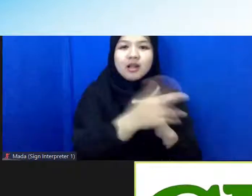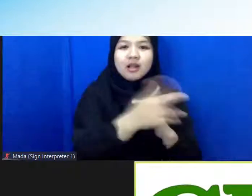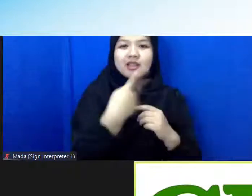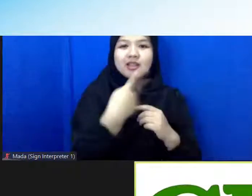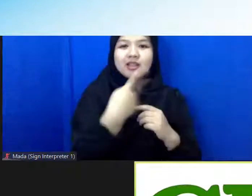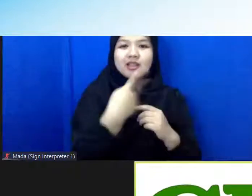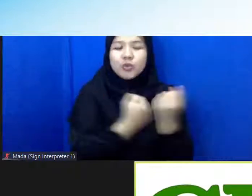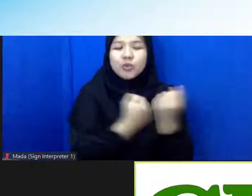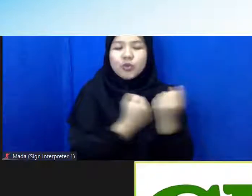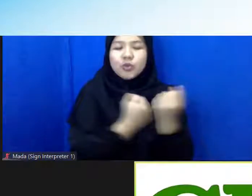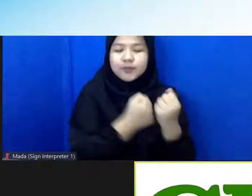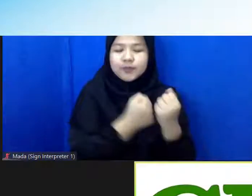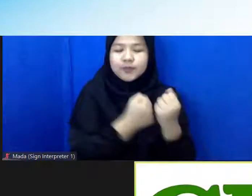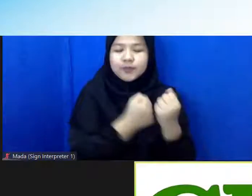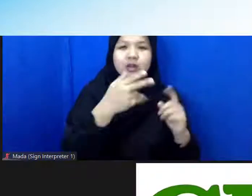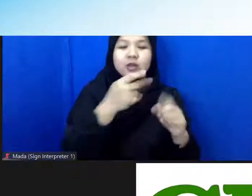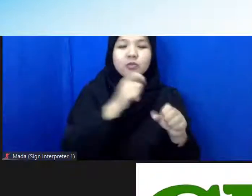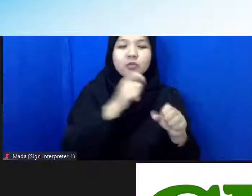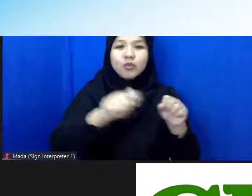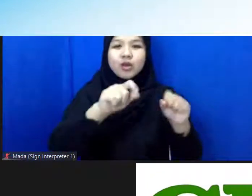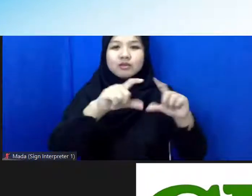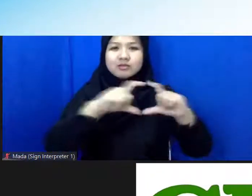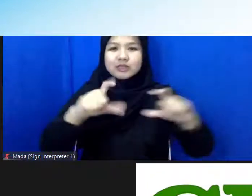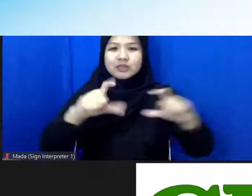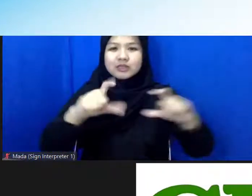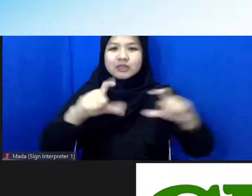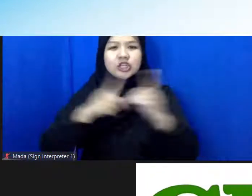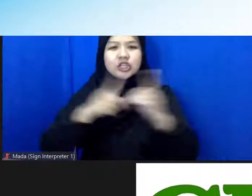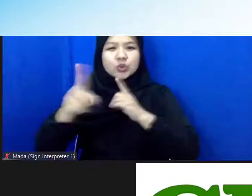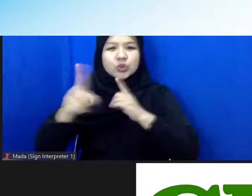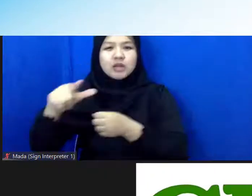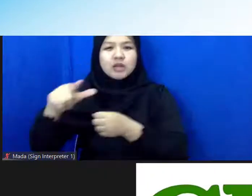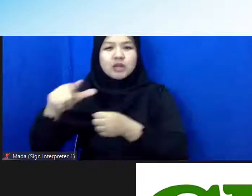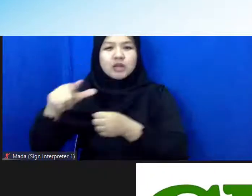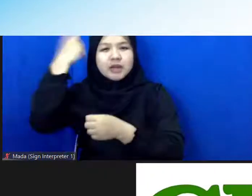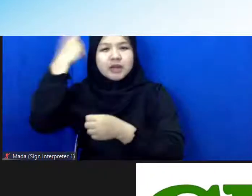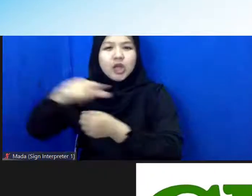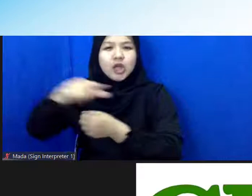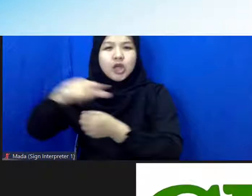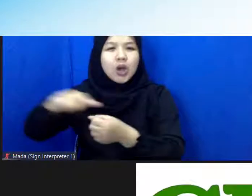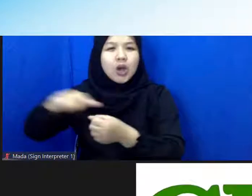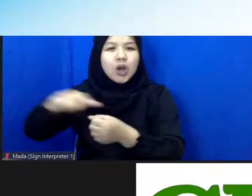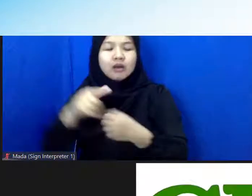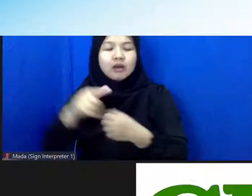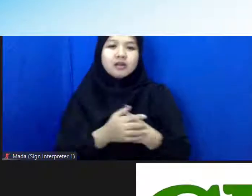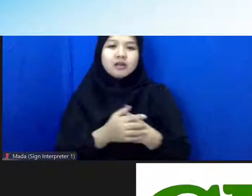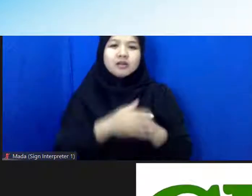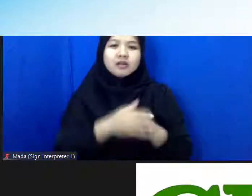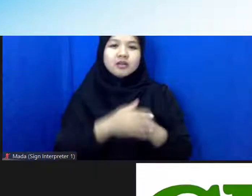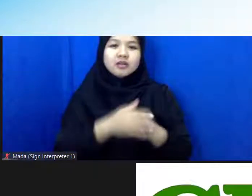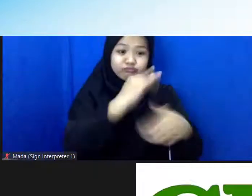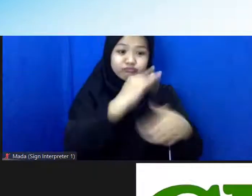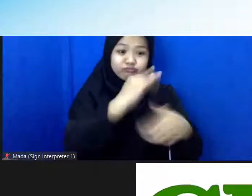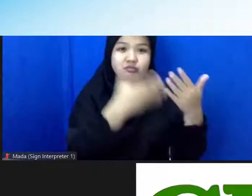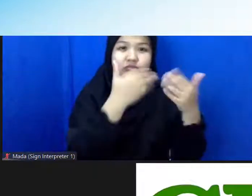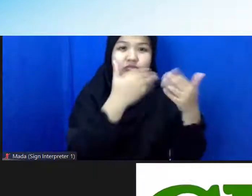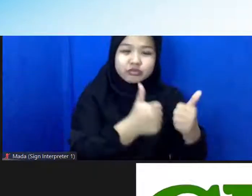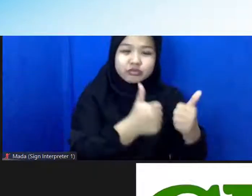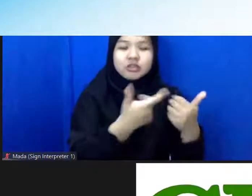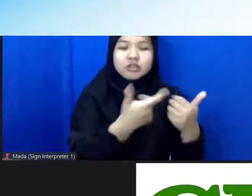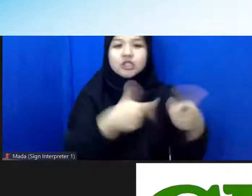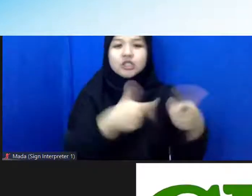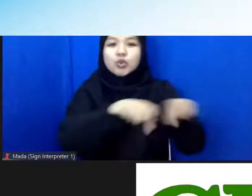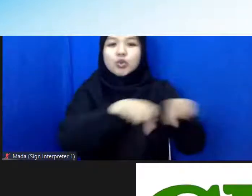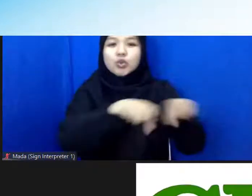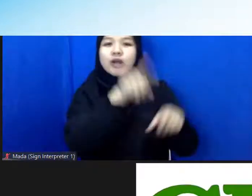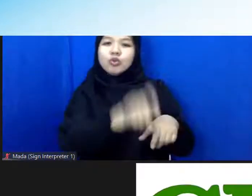make a scorecard, how to they discuss with the local government whether the policy is implemented right and contextualized to their needs. So those